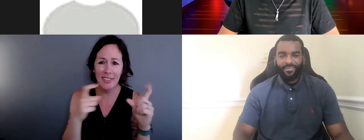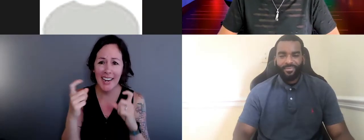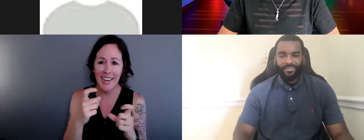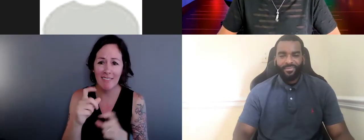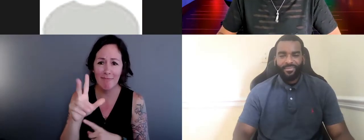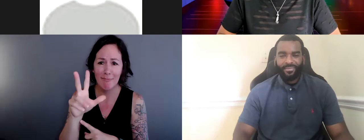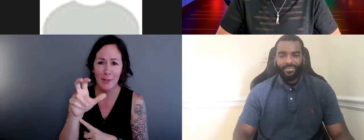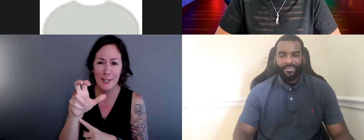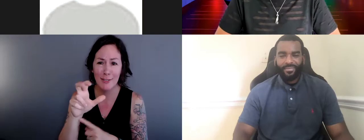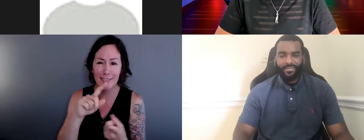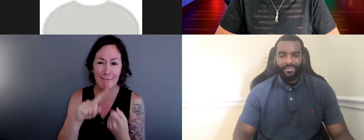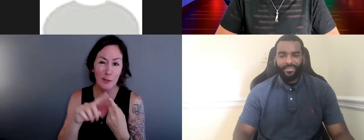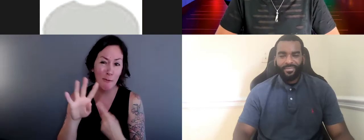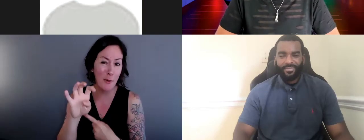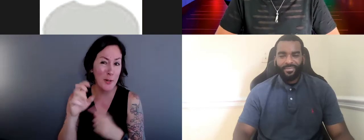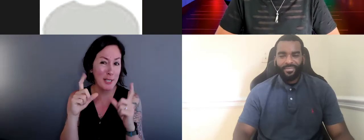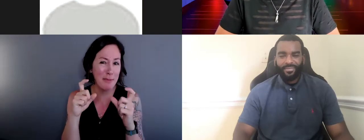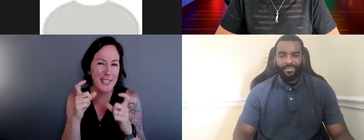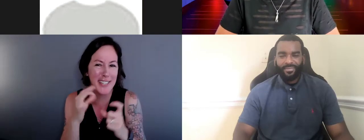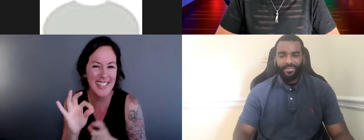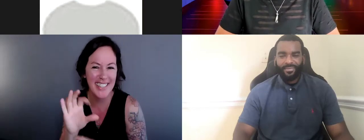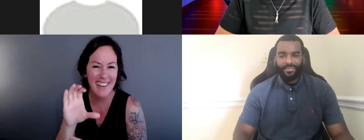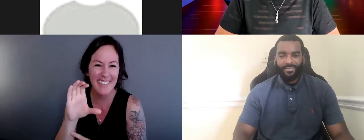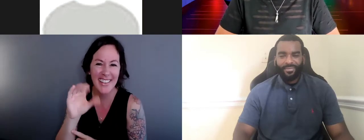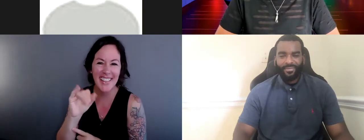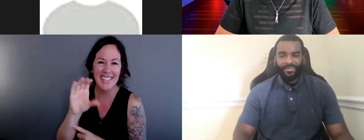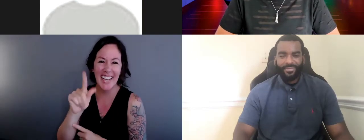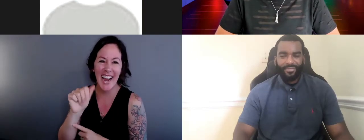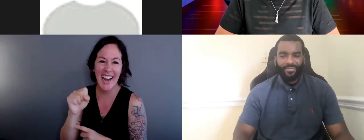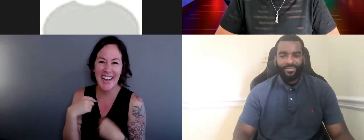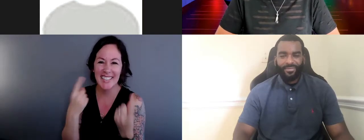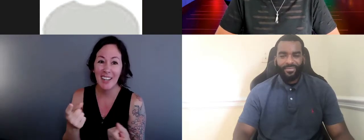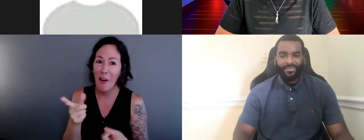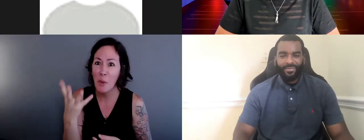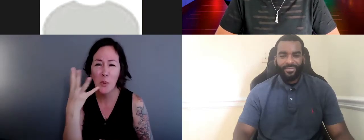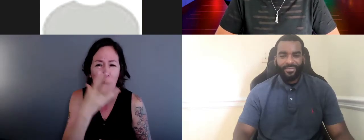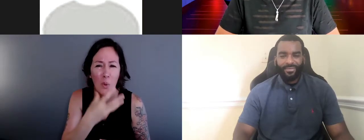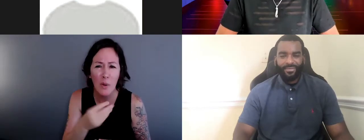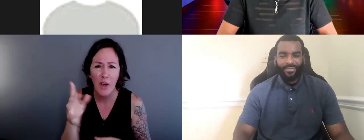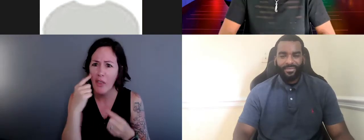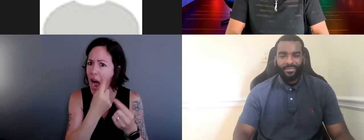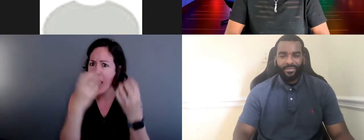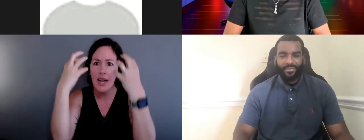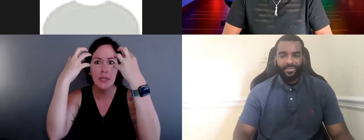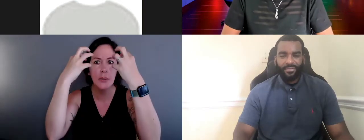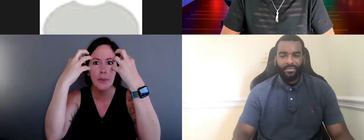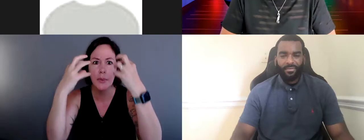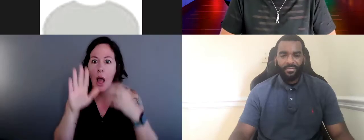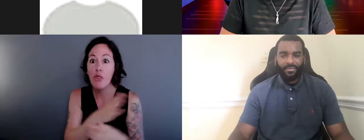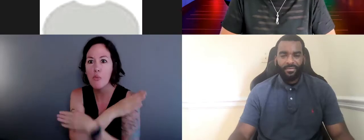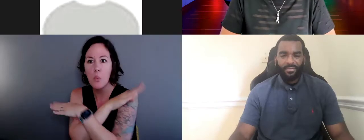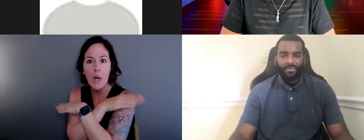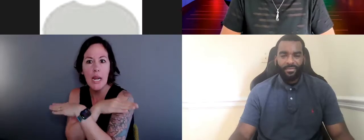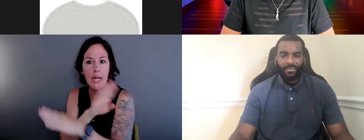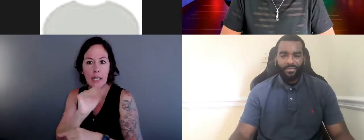And so I think I've probably taken 300 to 400 pictures of the cicadas. They're just beautiful. And